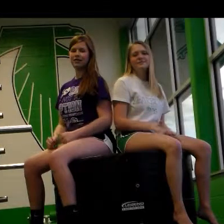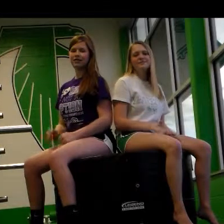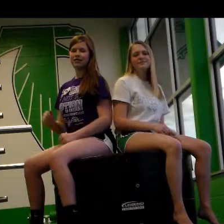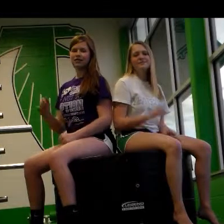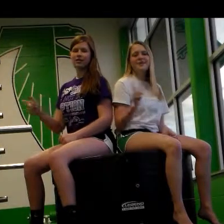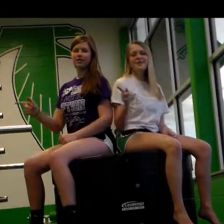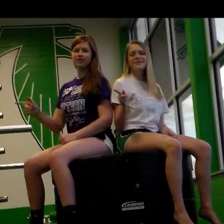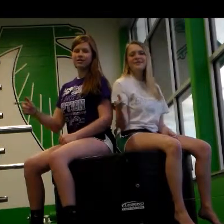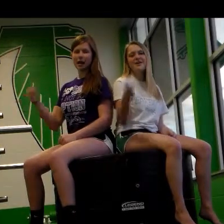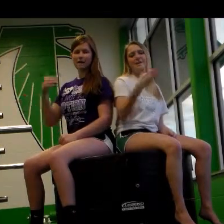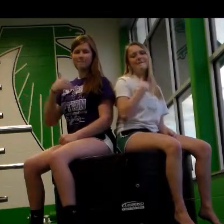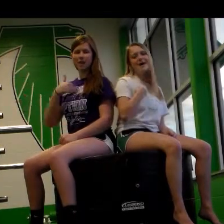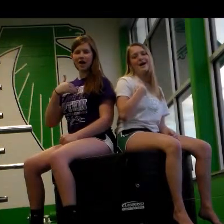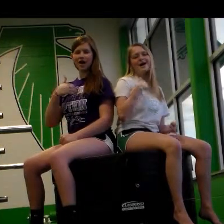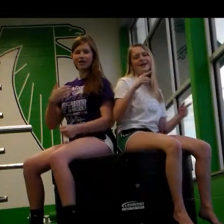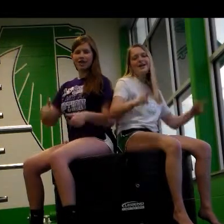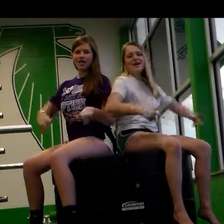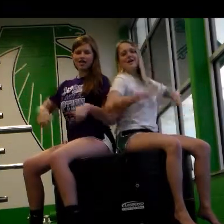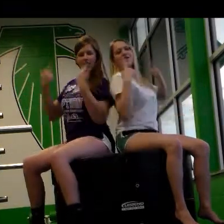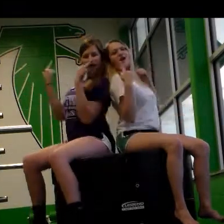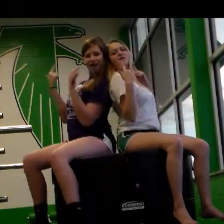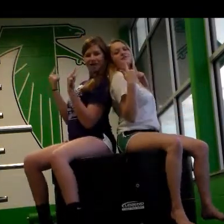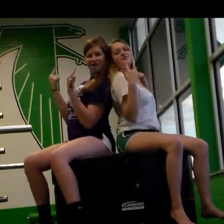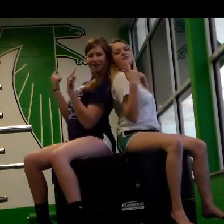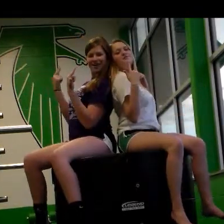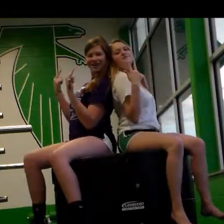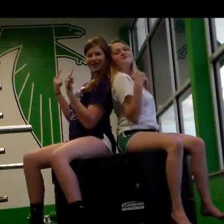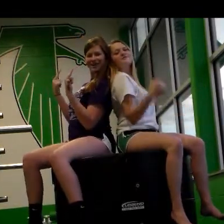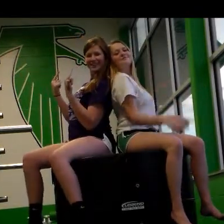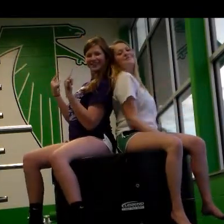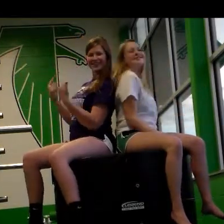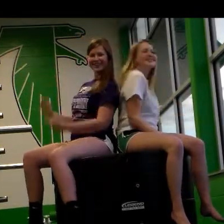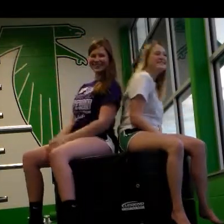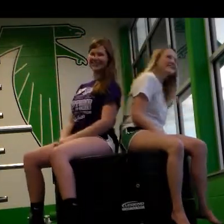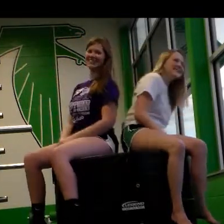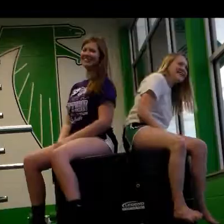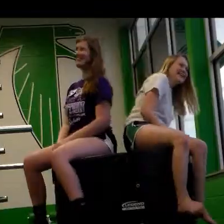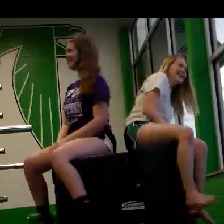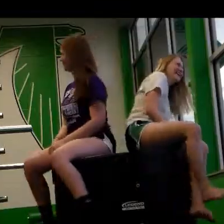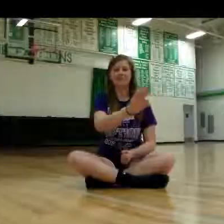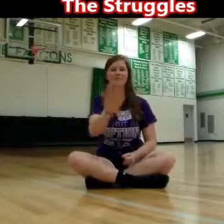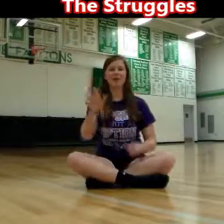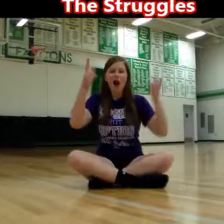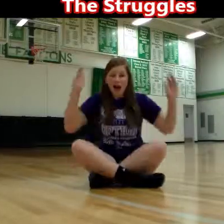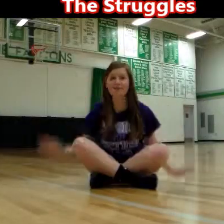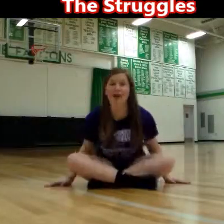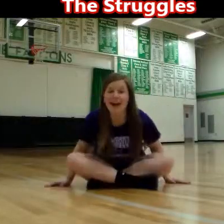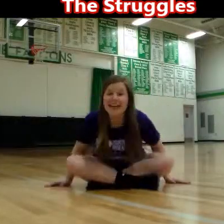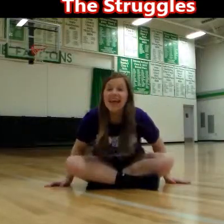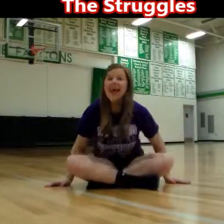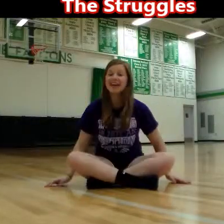It's my life I forgot again